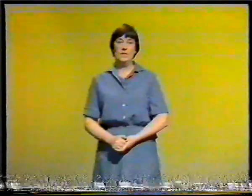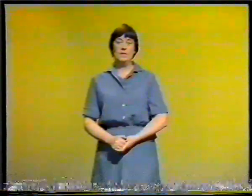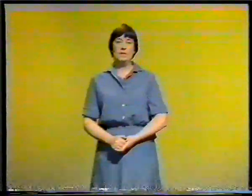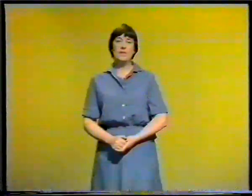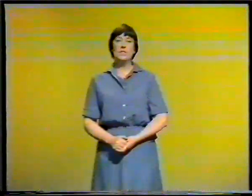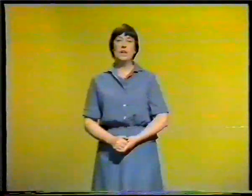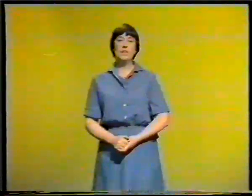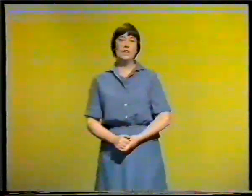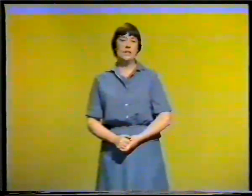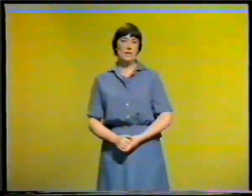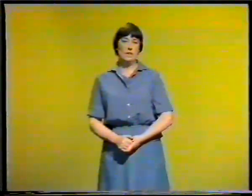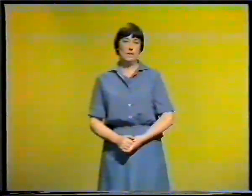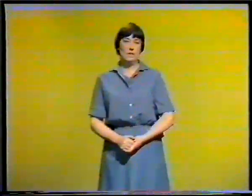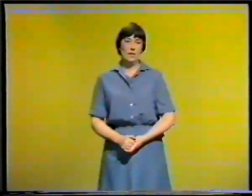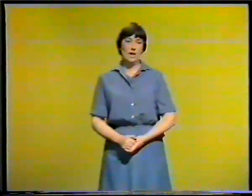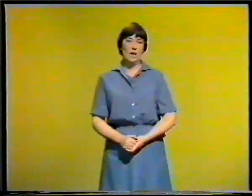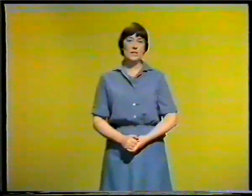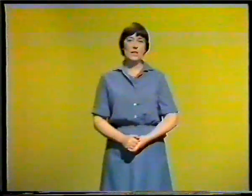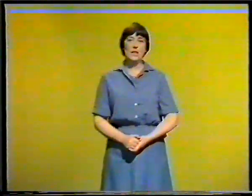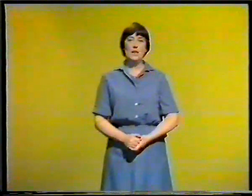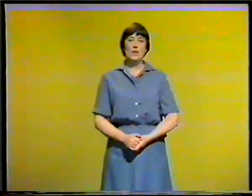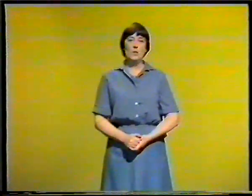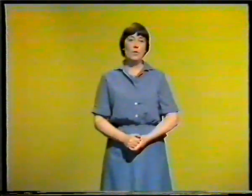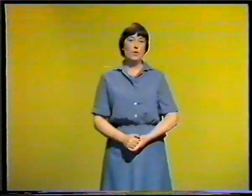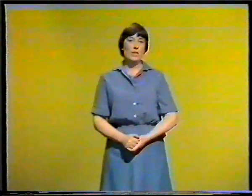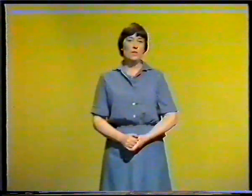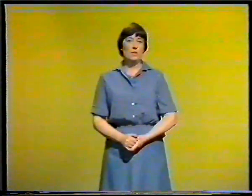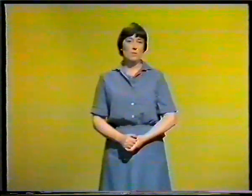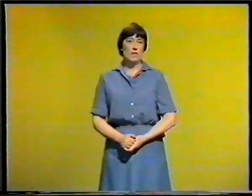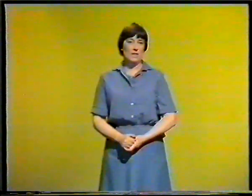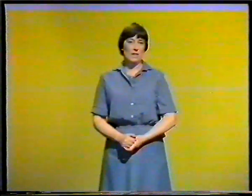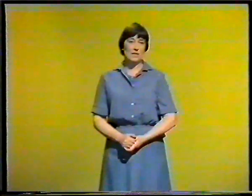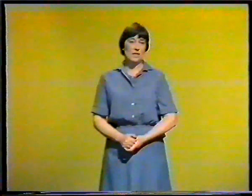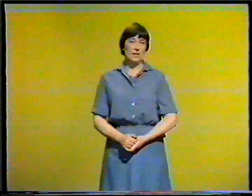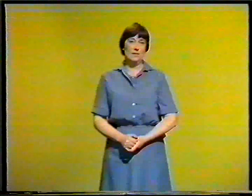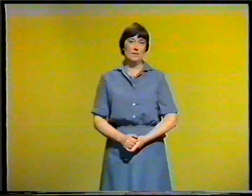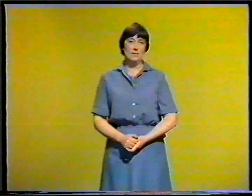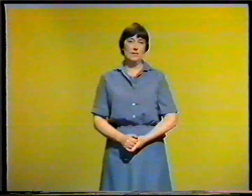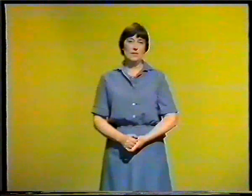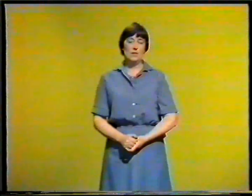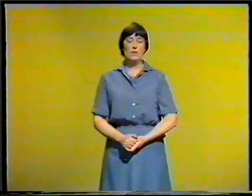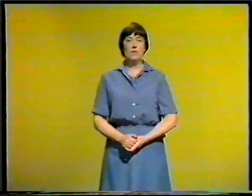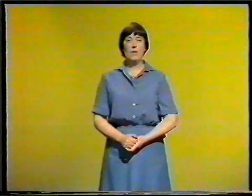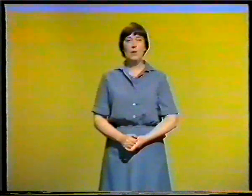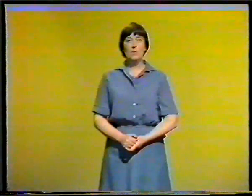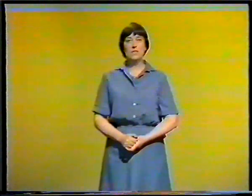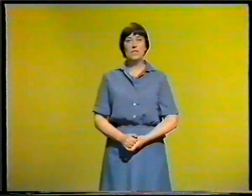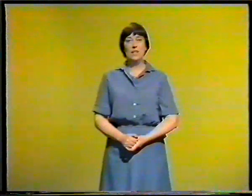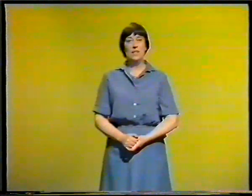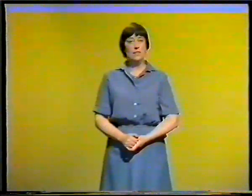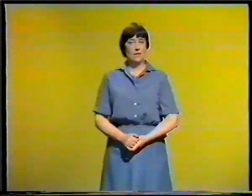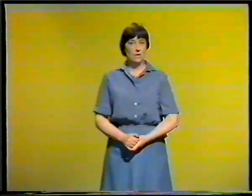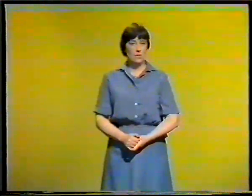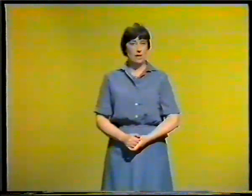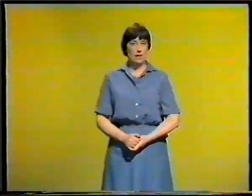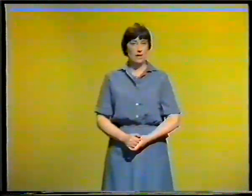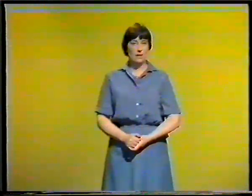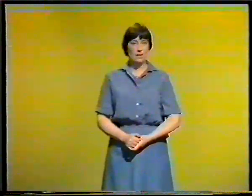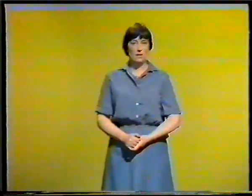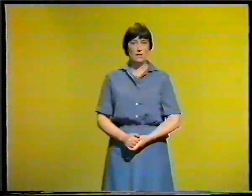Now the sign give has the pronoun within that sign. So if I want to say give me, then